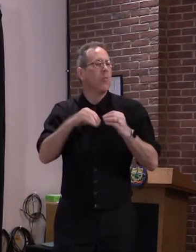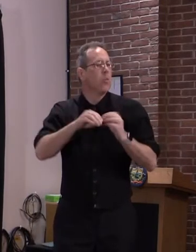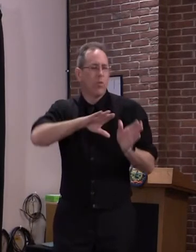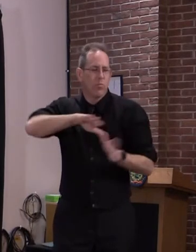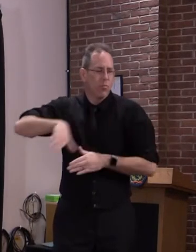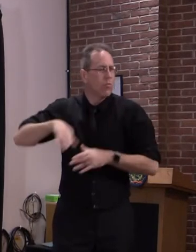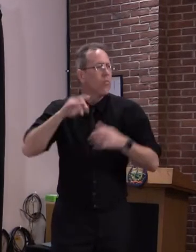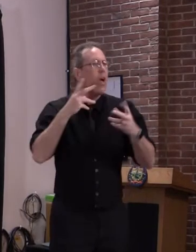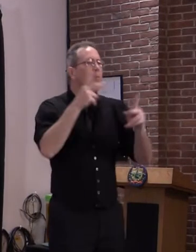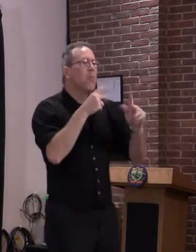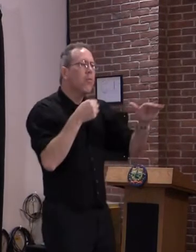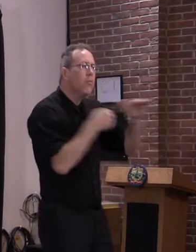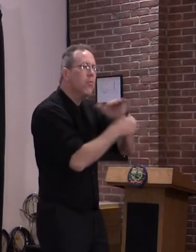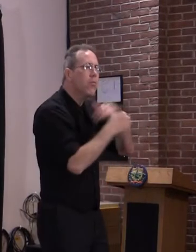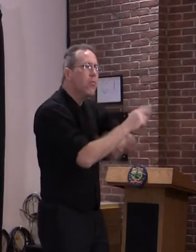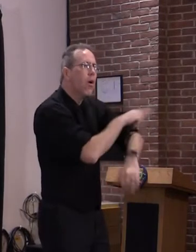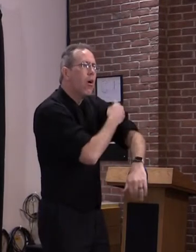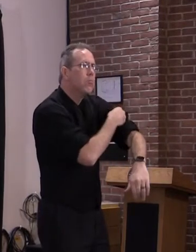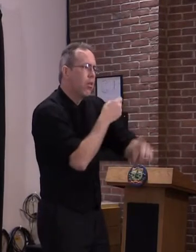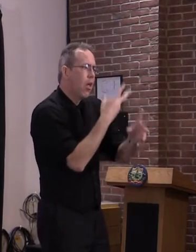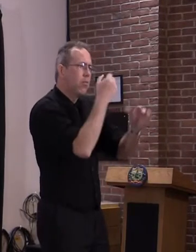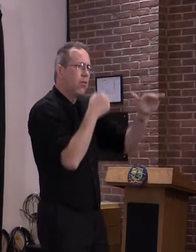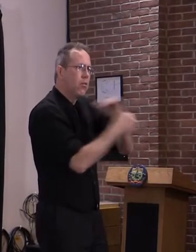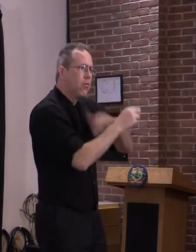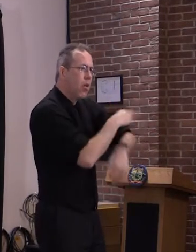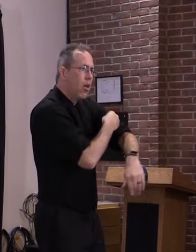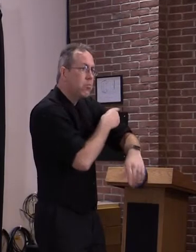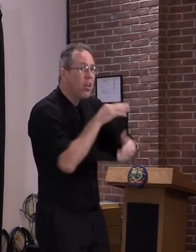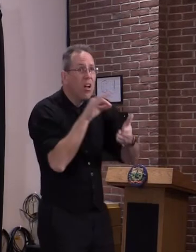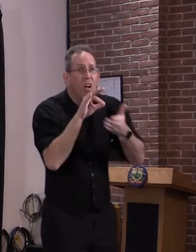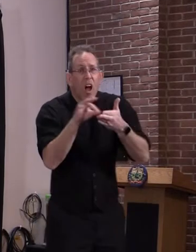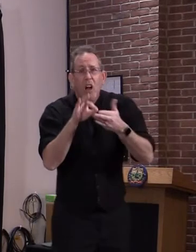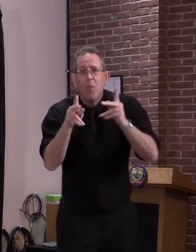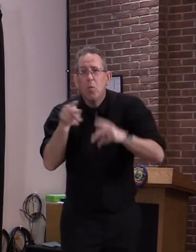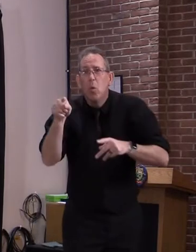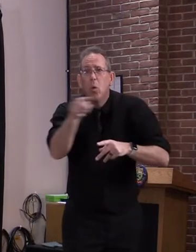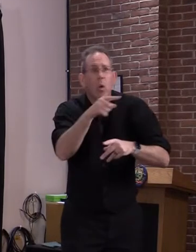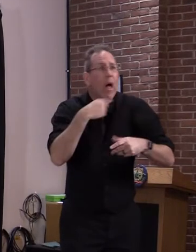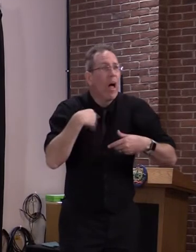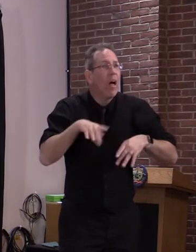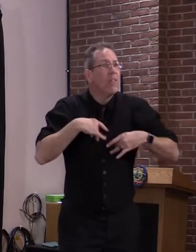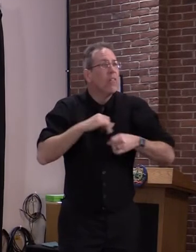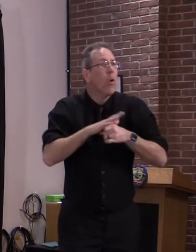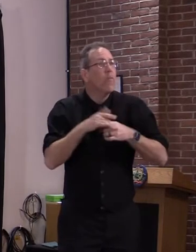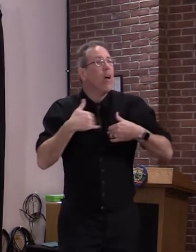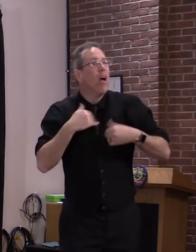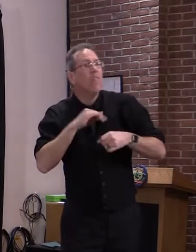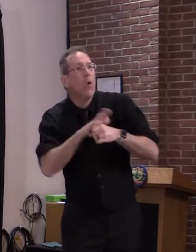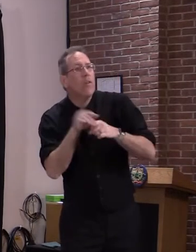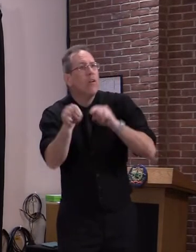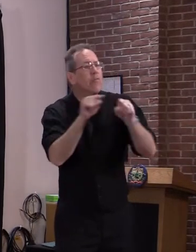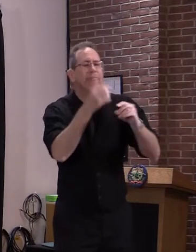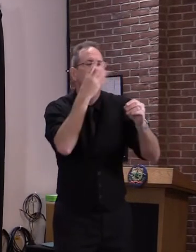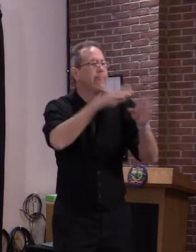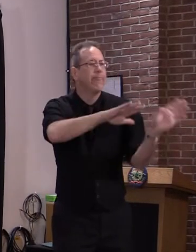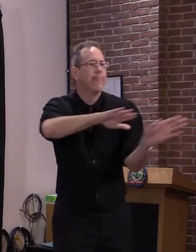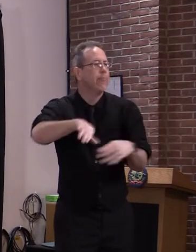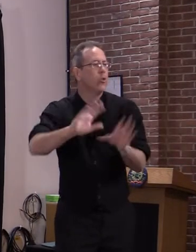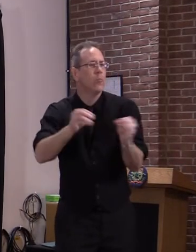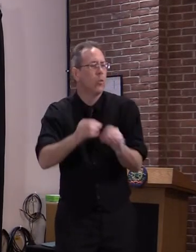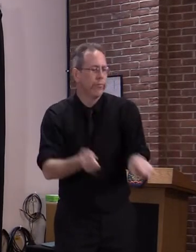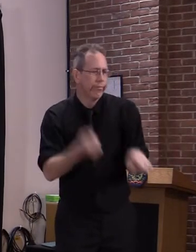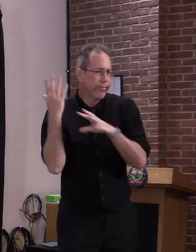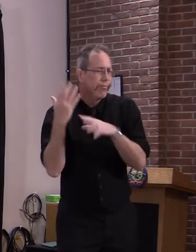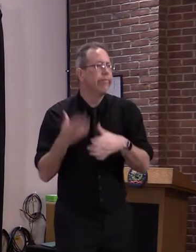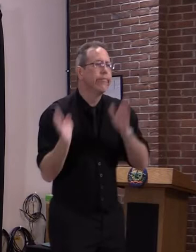very low hospitalizations and impacts on the healthcare system related to COVID illness. We're well